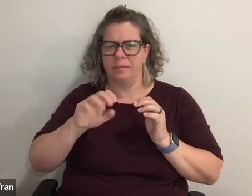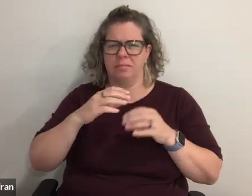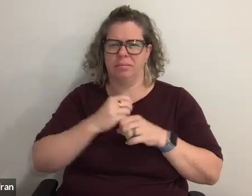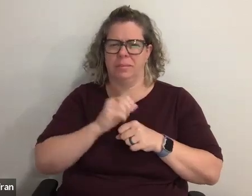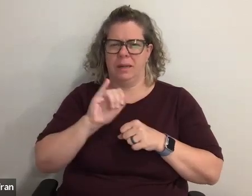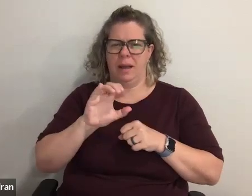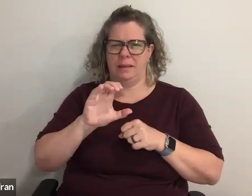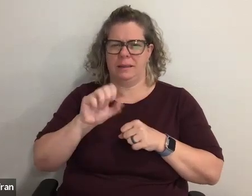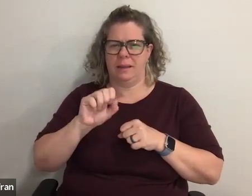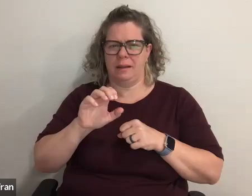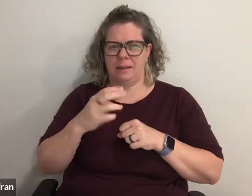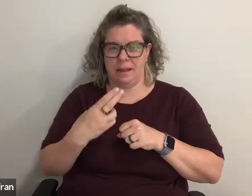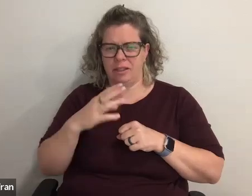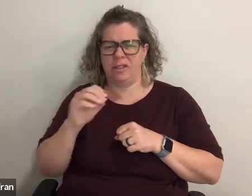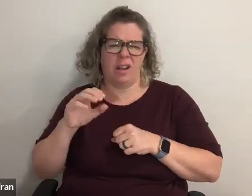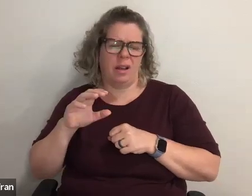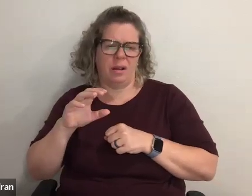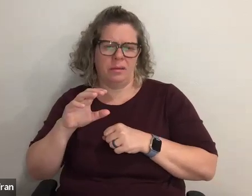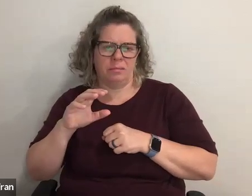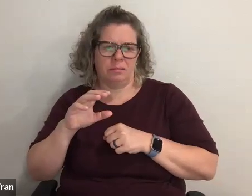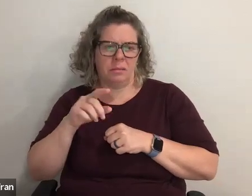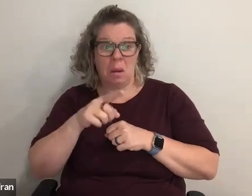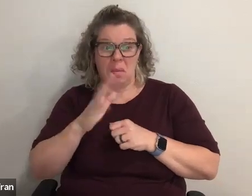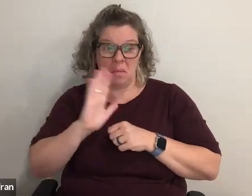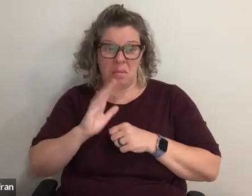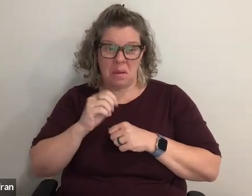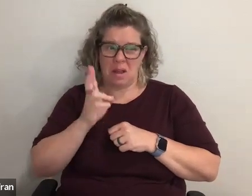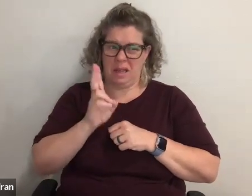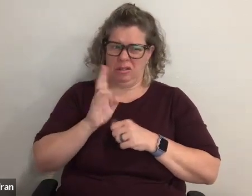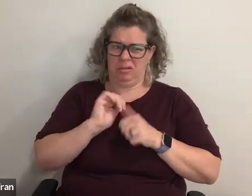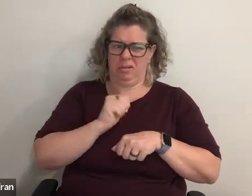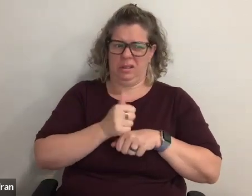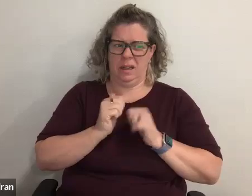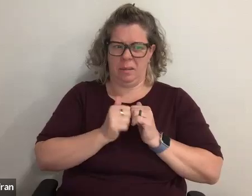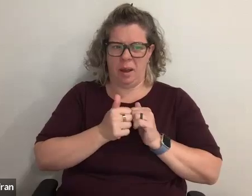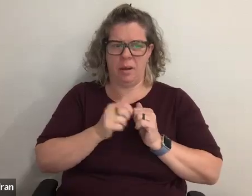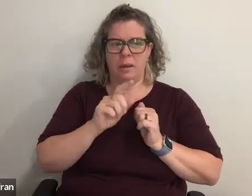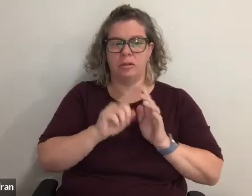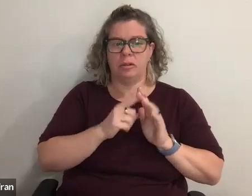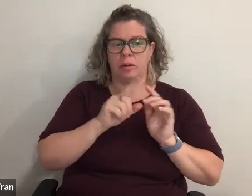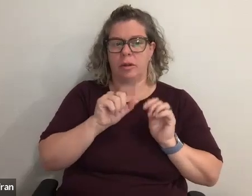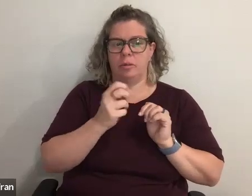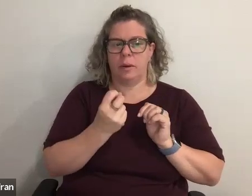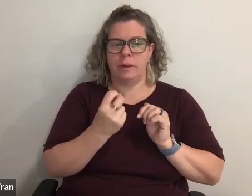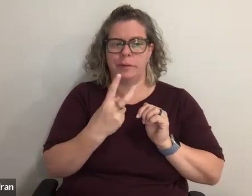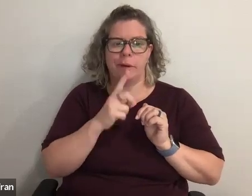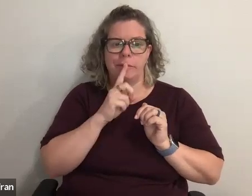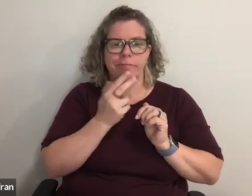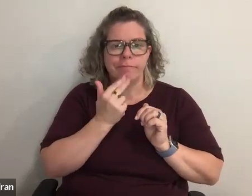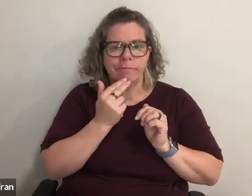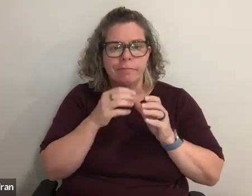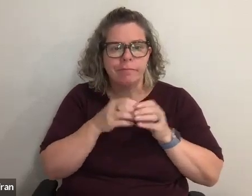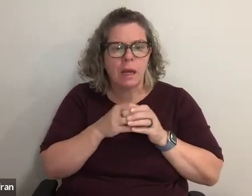started back in 2012 and we were kind of a fledgling organization. We started with volunteers and we had limited